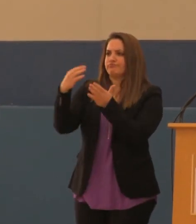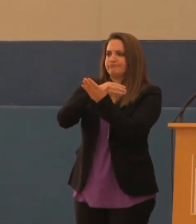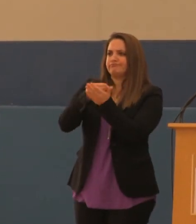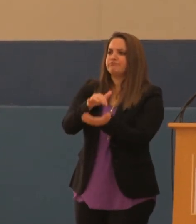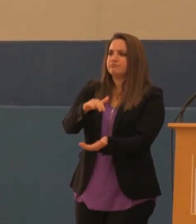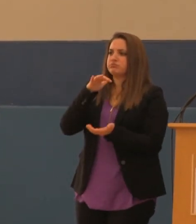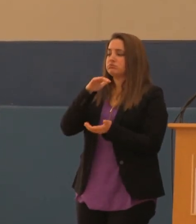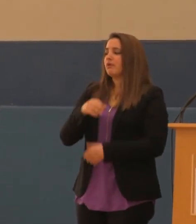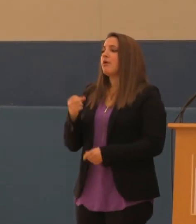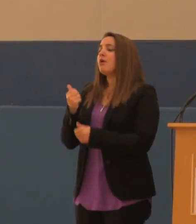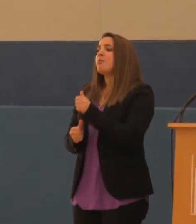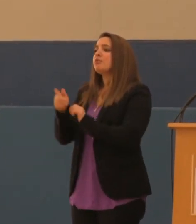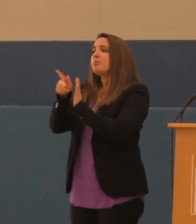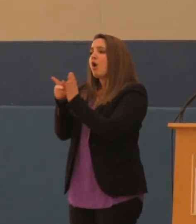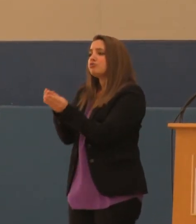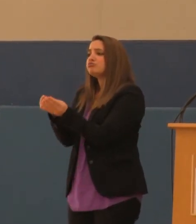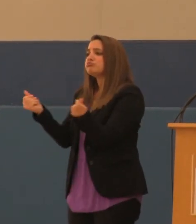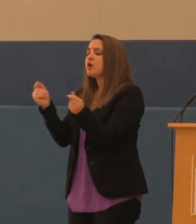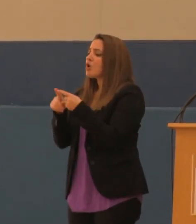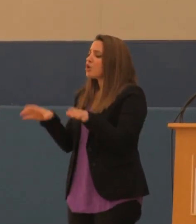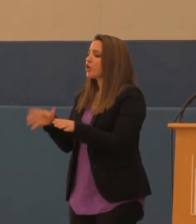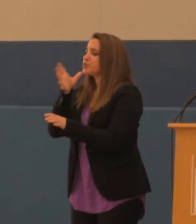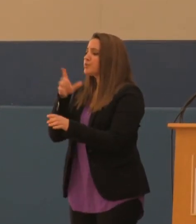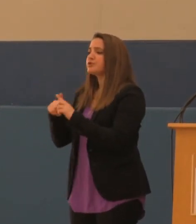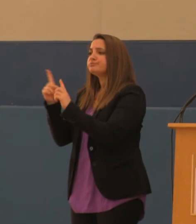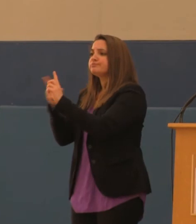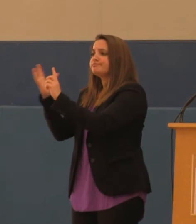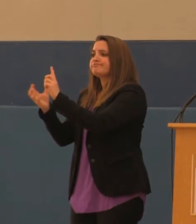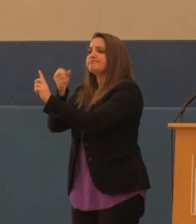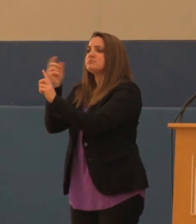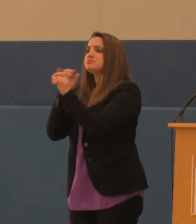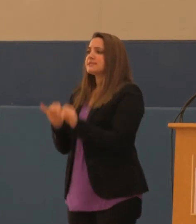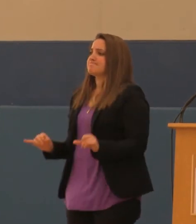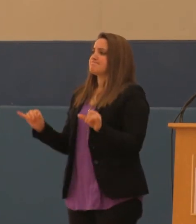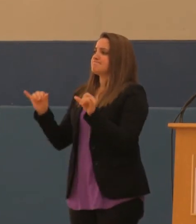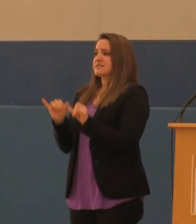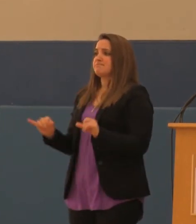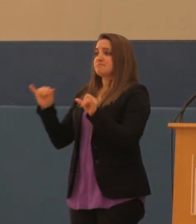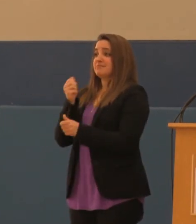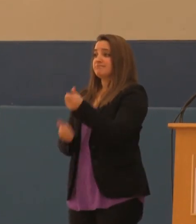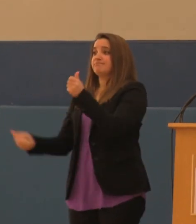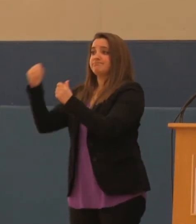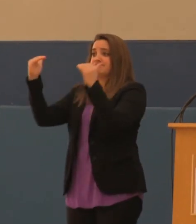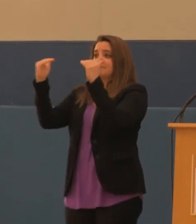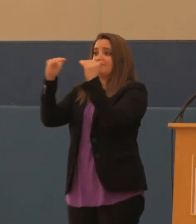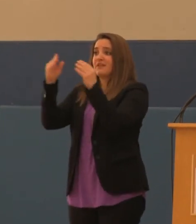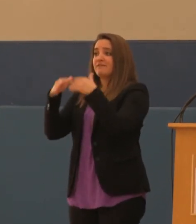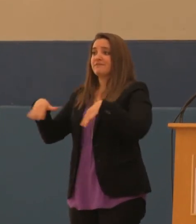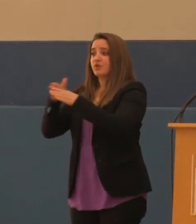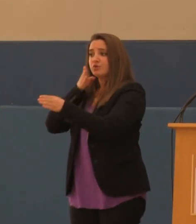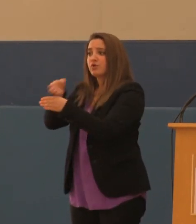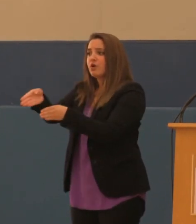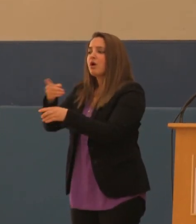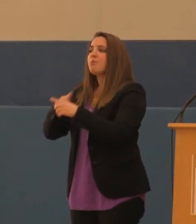of the policy remedies have focused on encouraging women to pursue those same high-paying fields with a particular focus